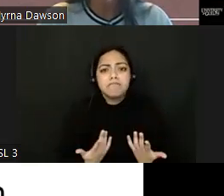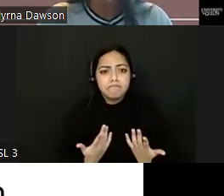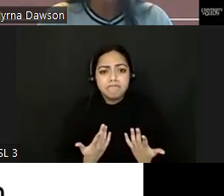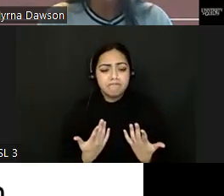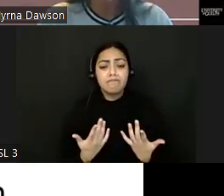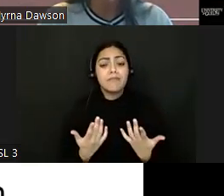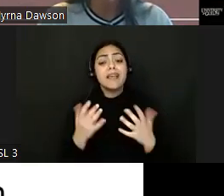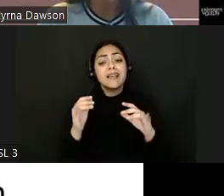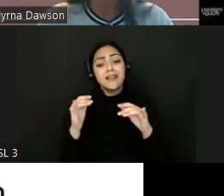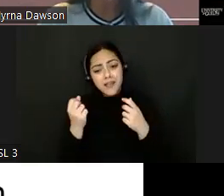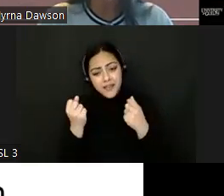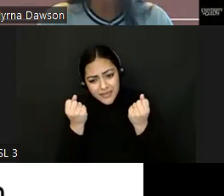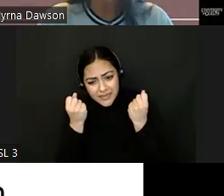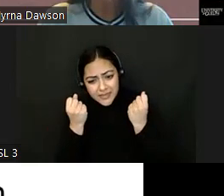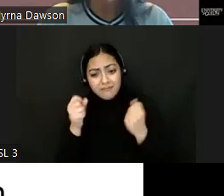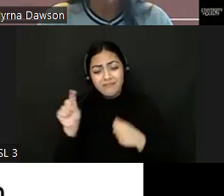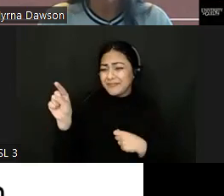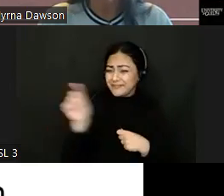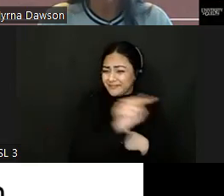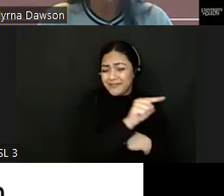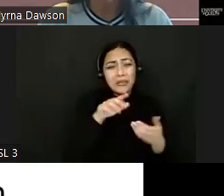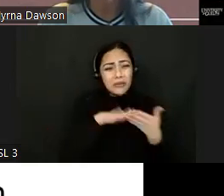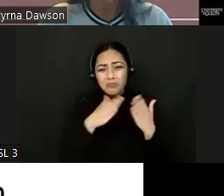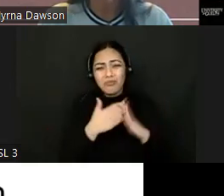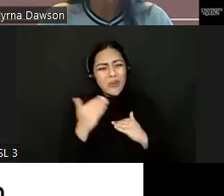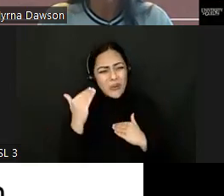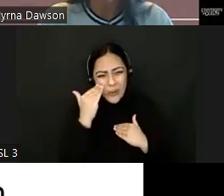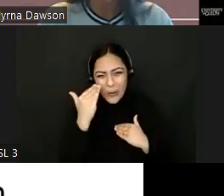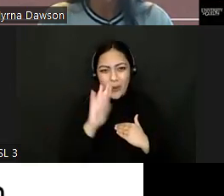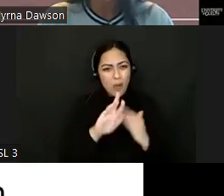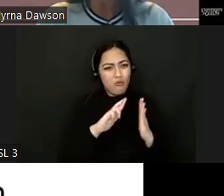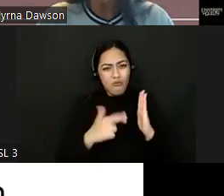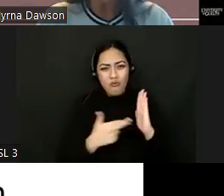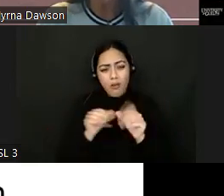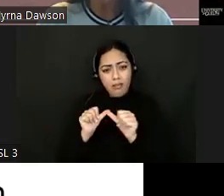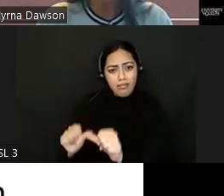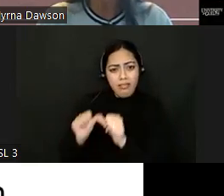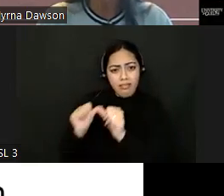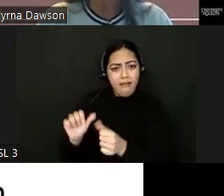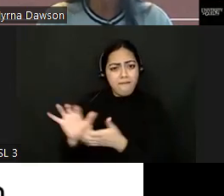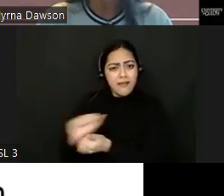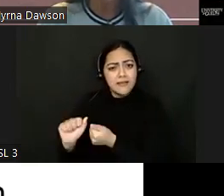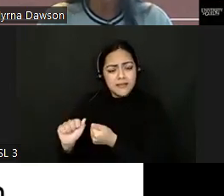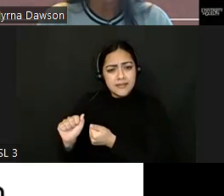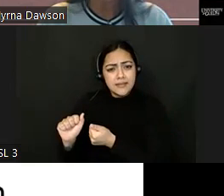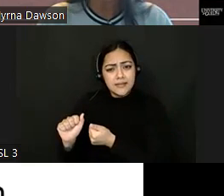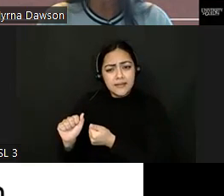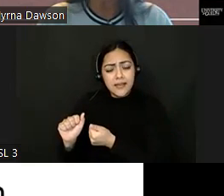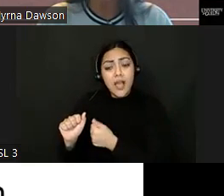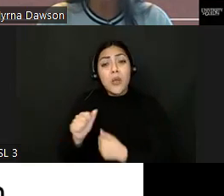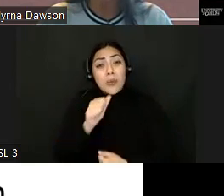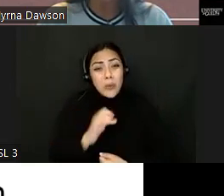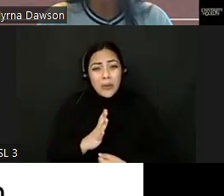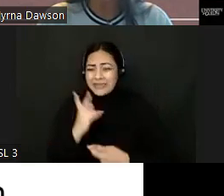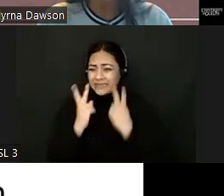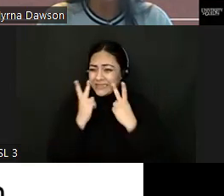community and sociocultural determinants of violence. They themselves, however, do not have the power or the